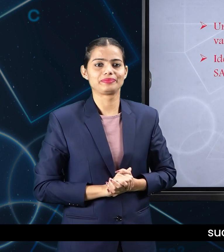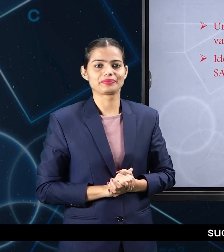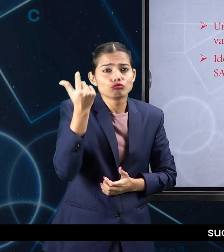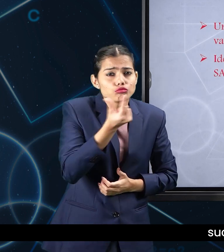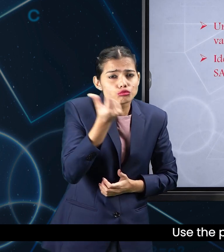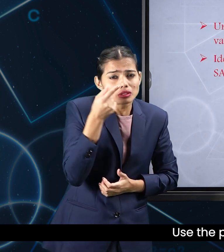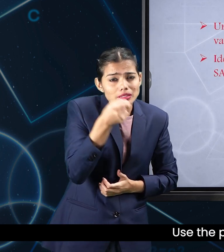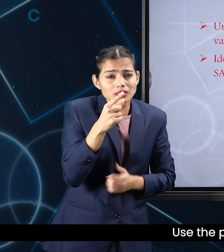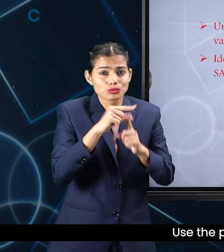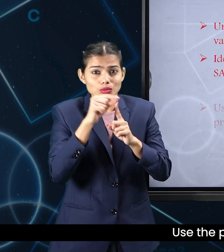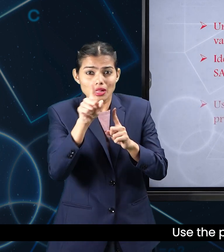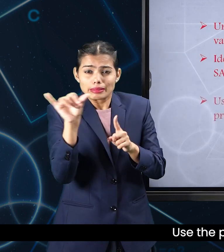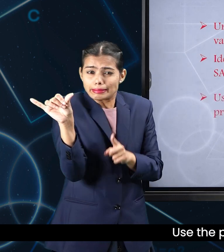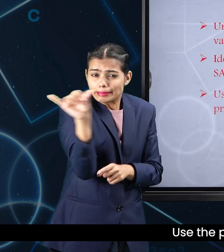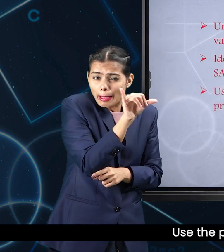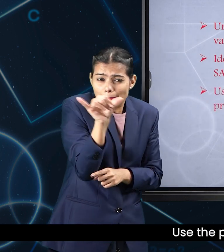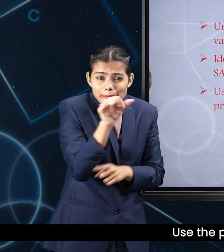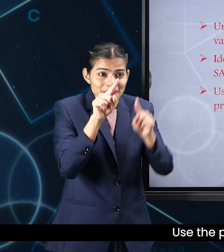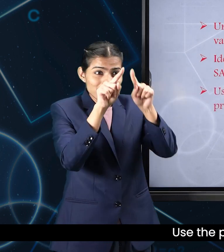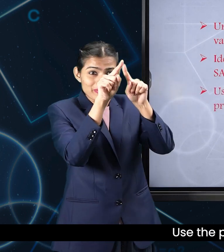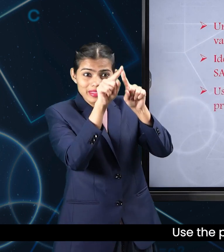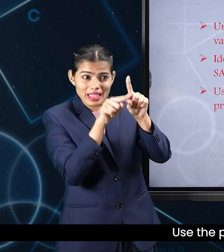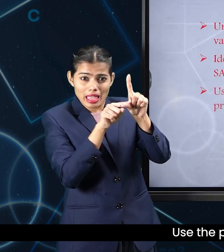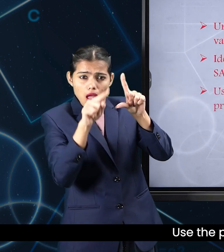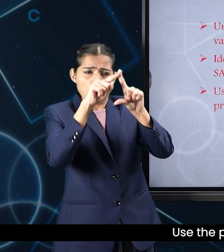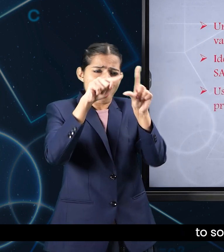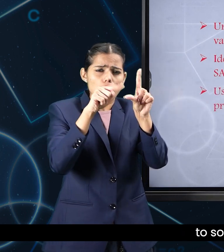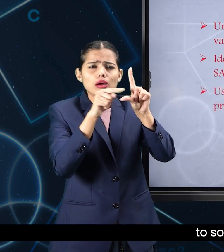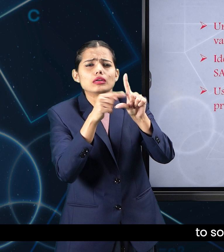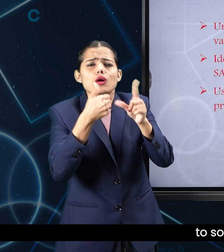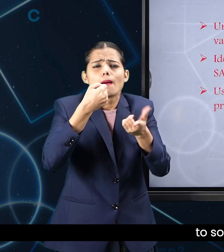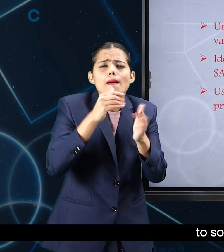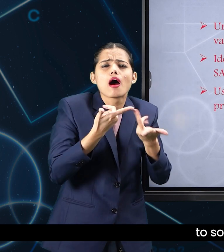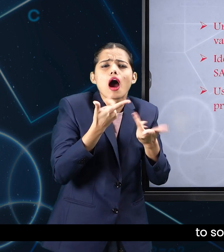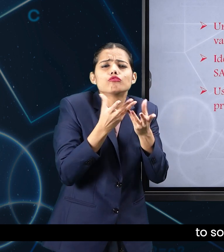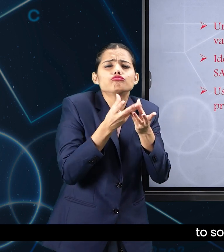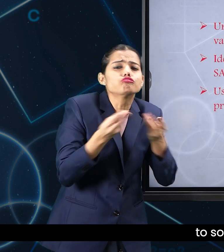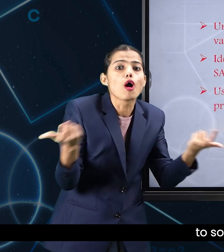Use the properties of similar triangles to solve geometric problems.